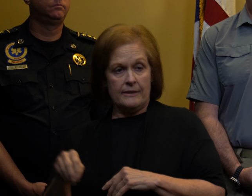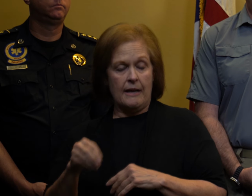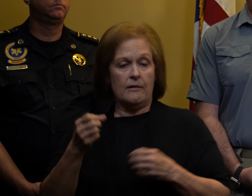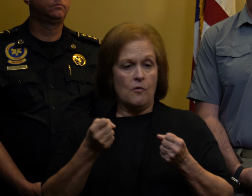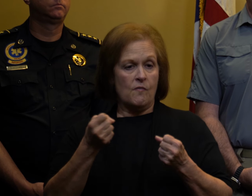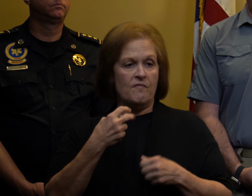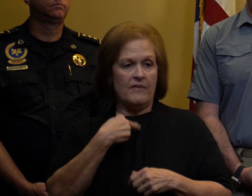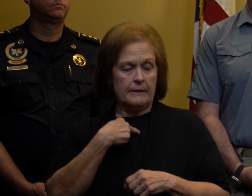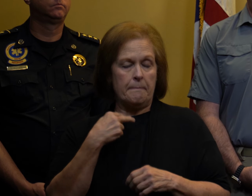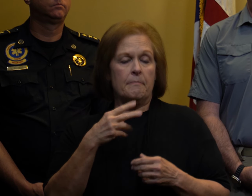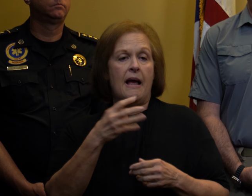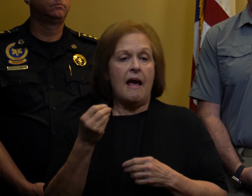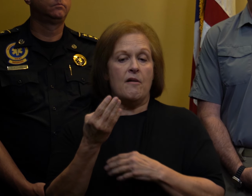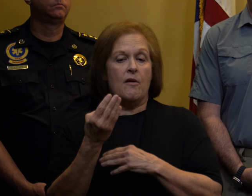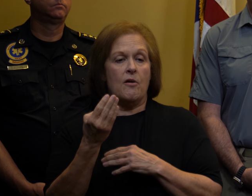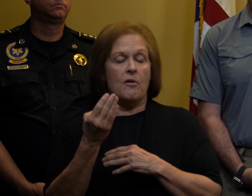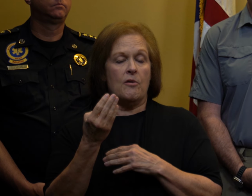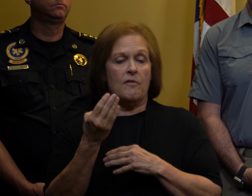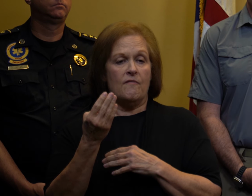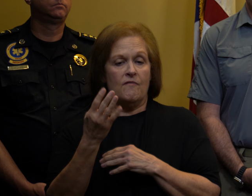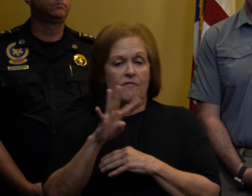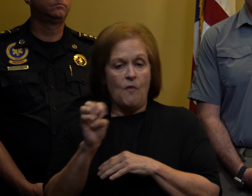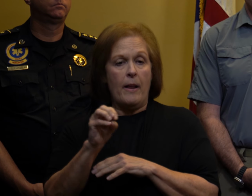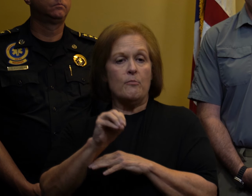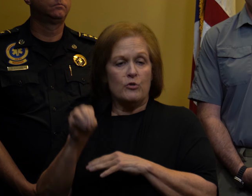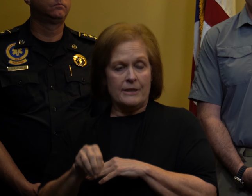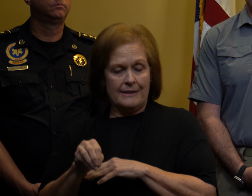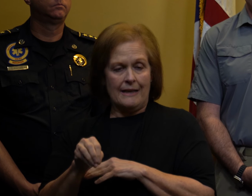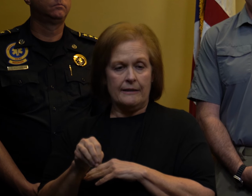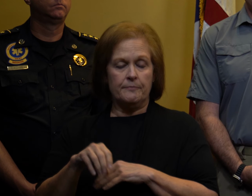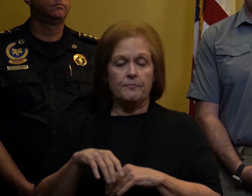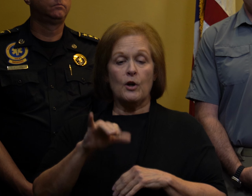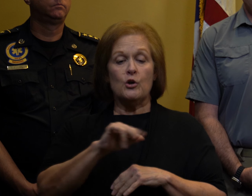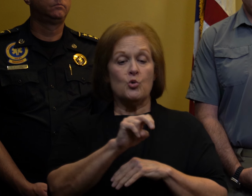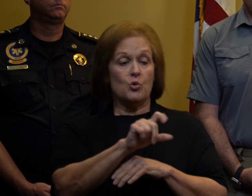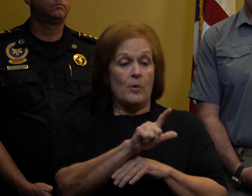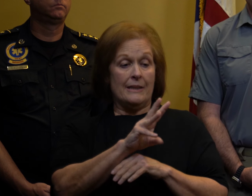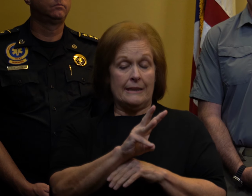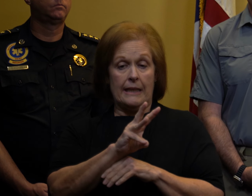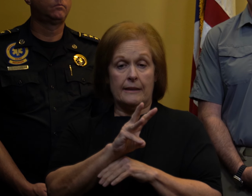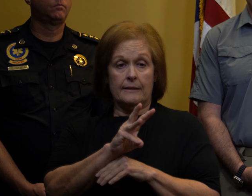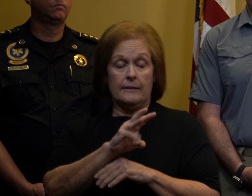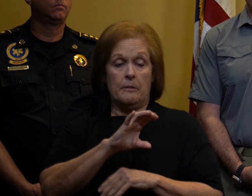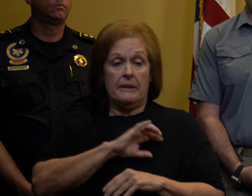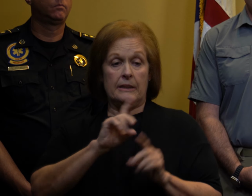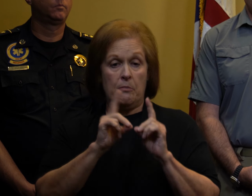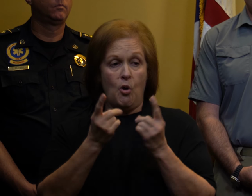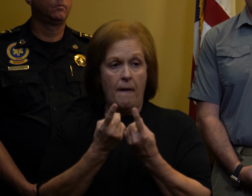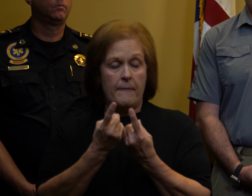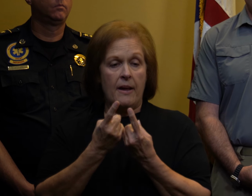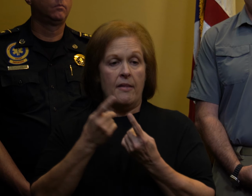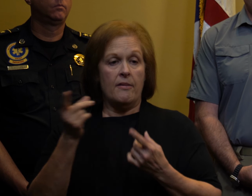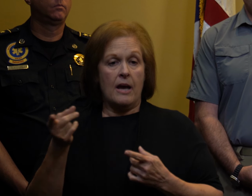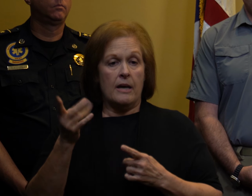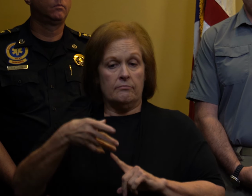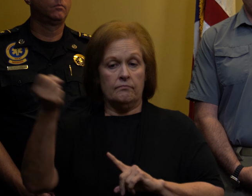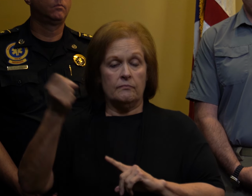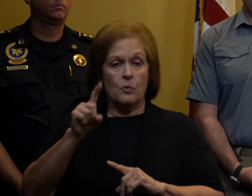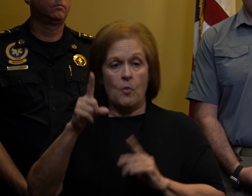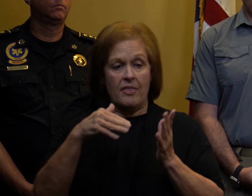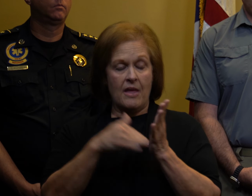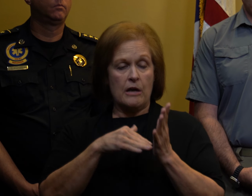are down 40%. As of June 26th, the New Orleans Police Department, they've confiscated